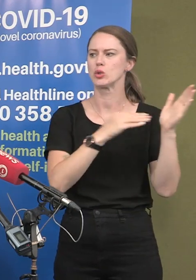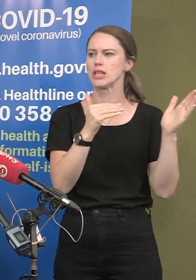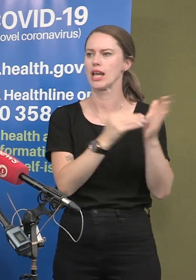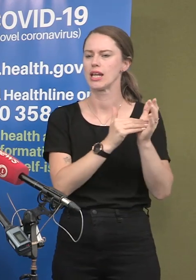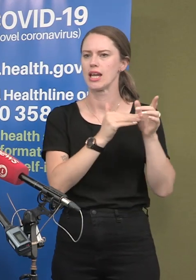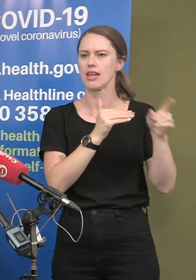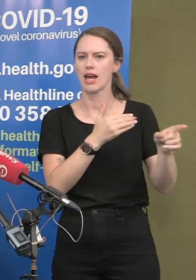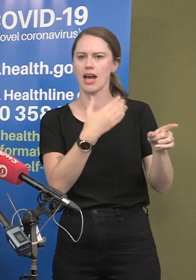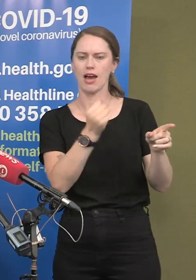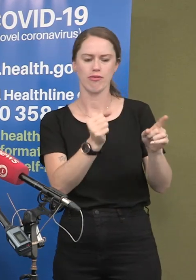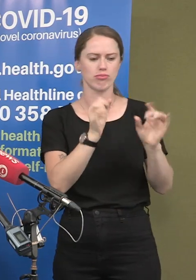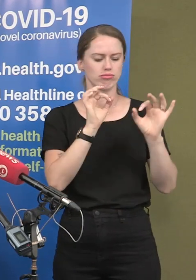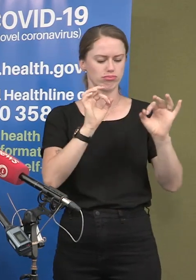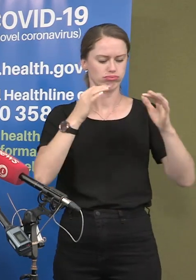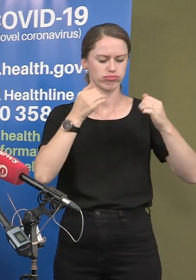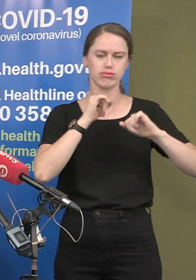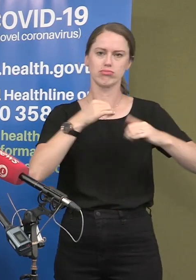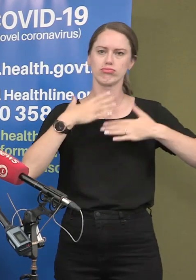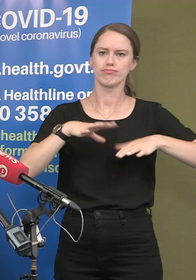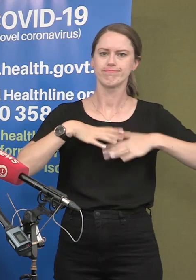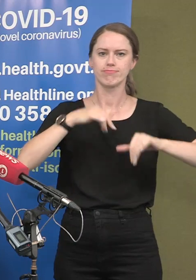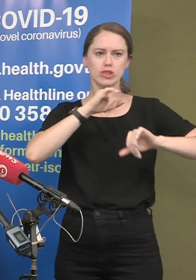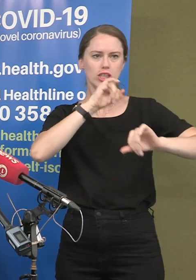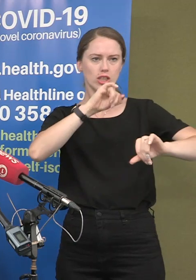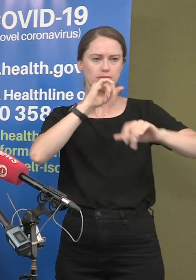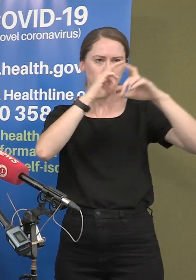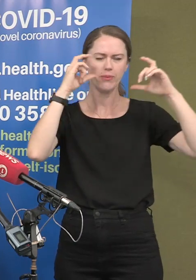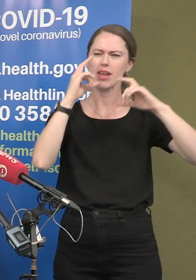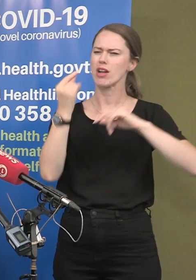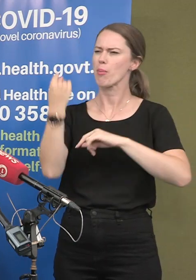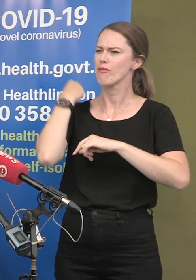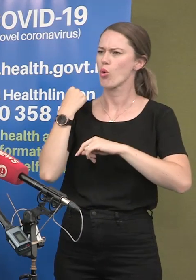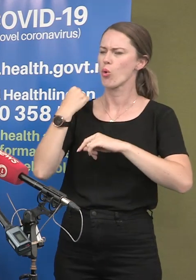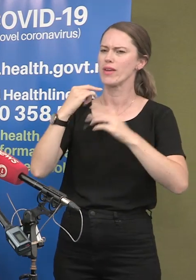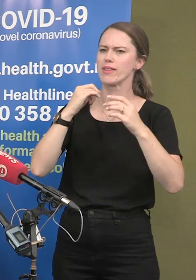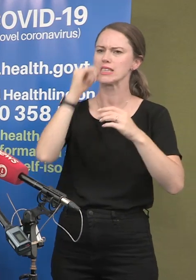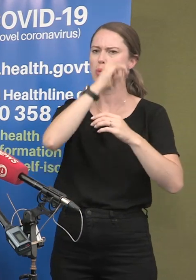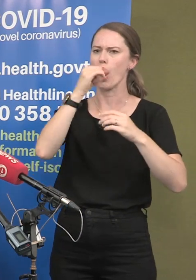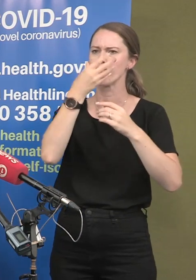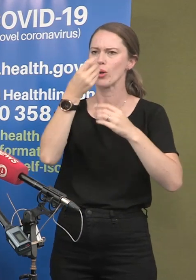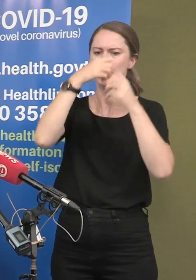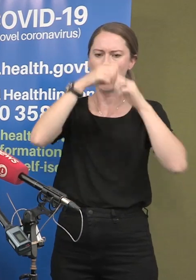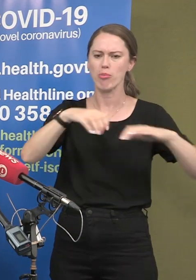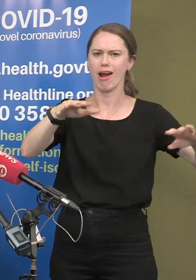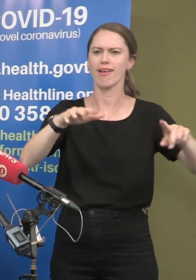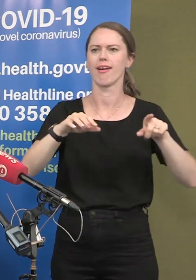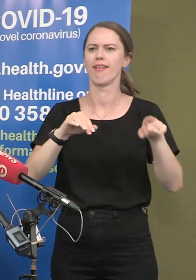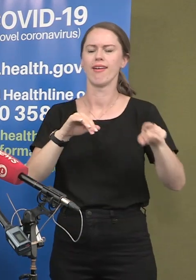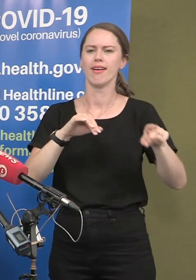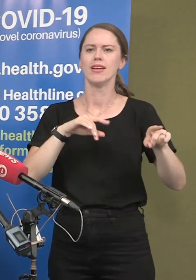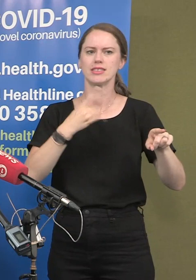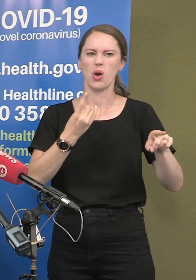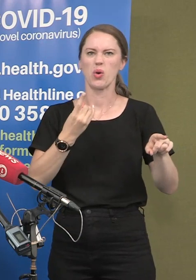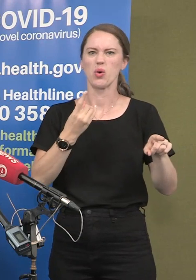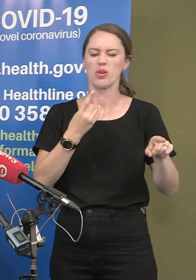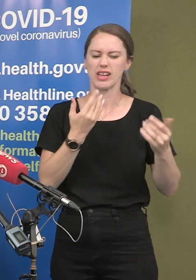got PPE. They've done this before when we had the swine flu outbreak in 2009, so it's really gearing up our